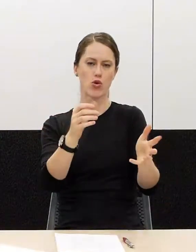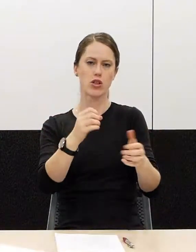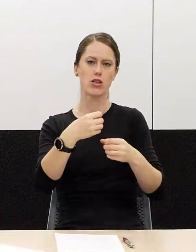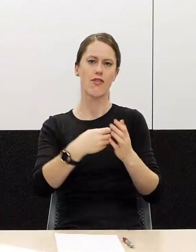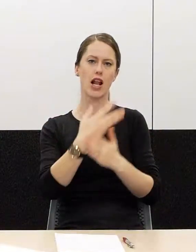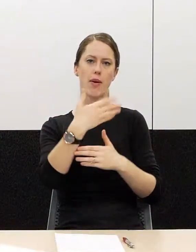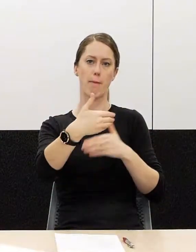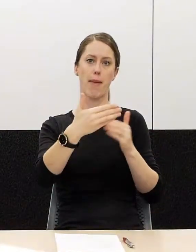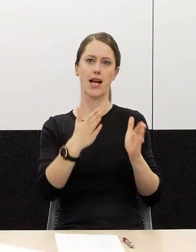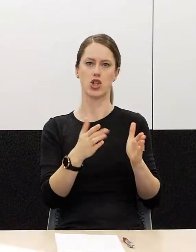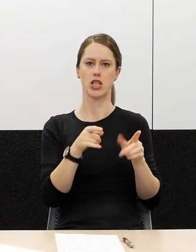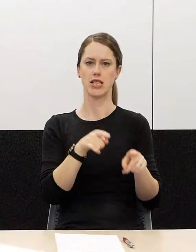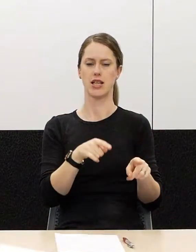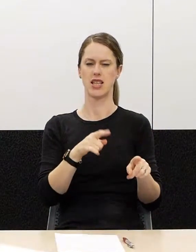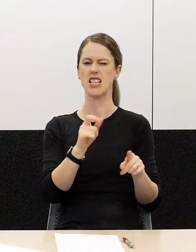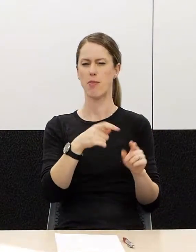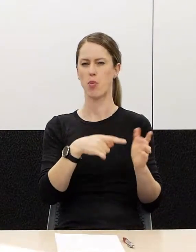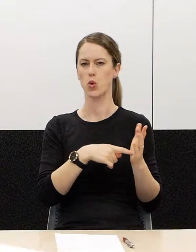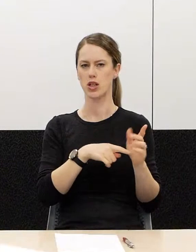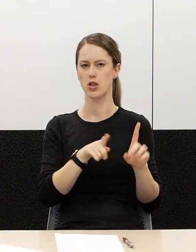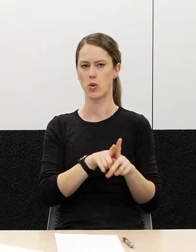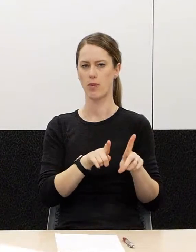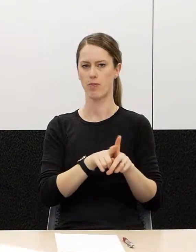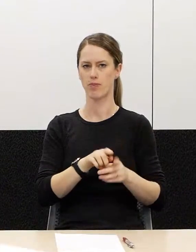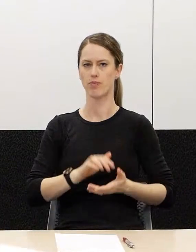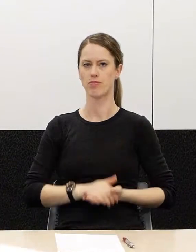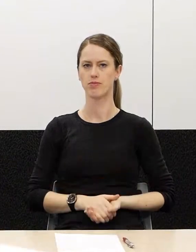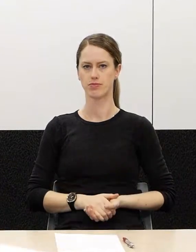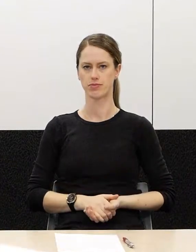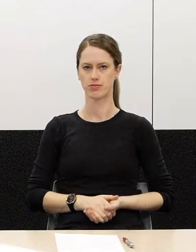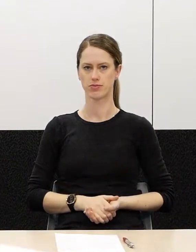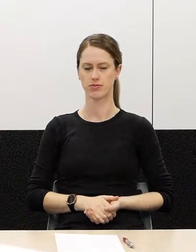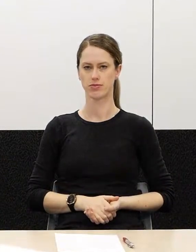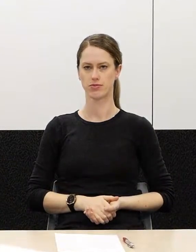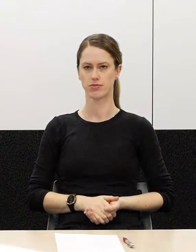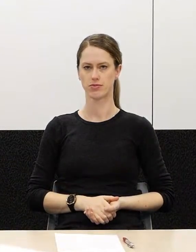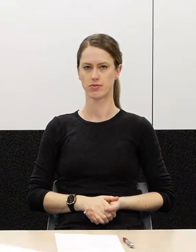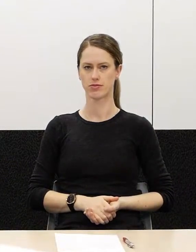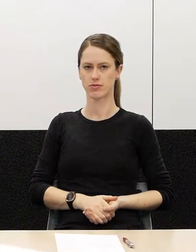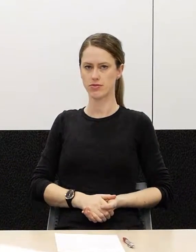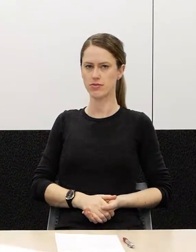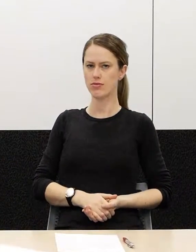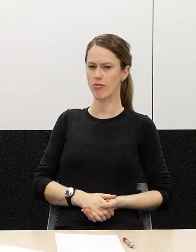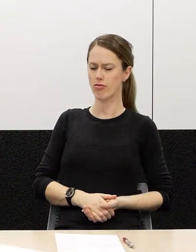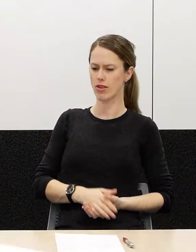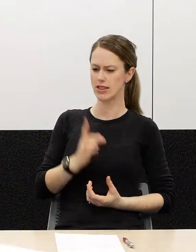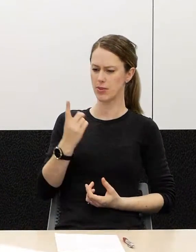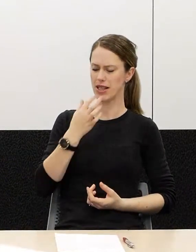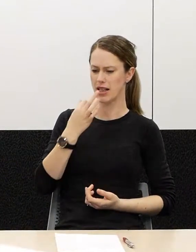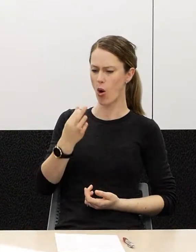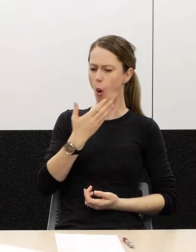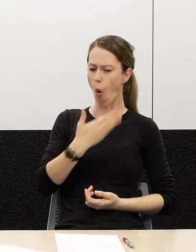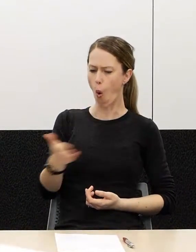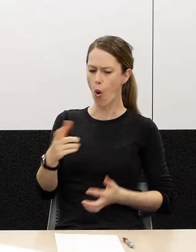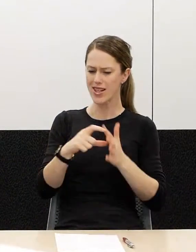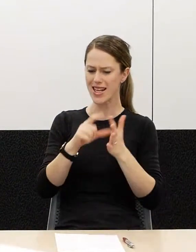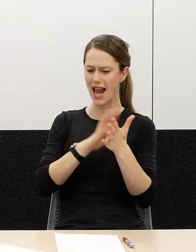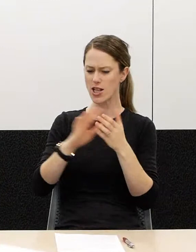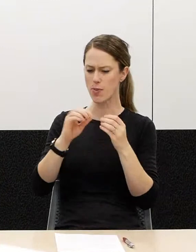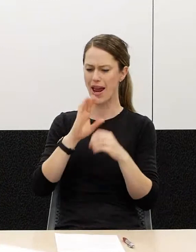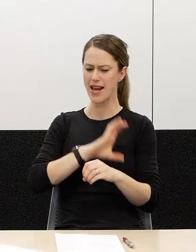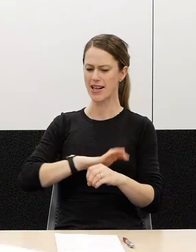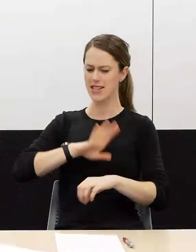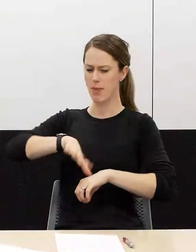packages around that. So I think that's pretty important as well. So Ian asks, will all DHB cancer departments